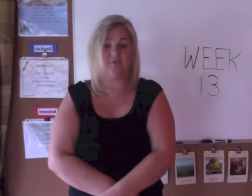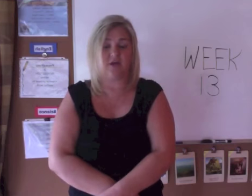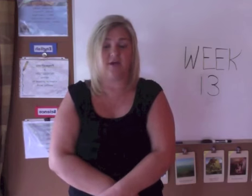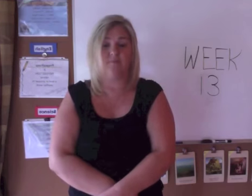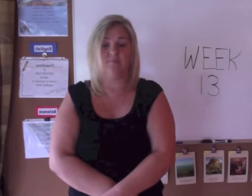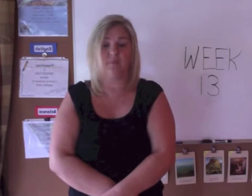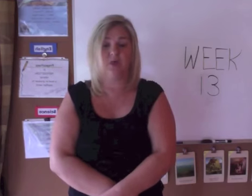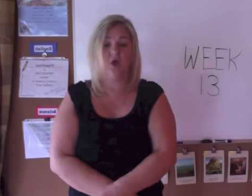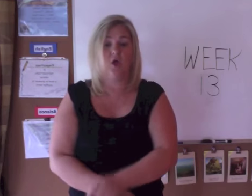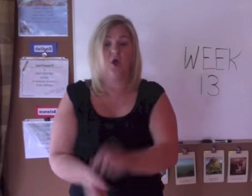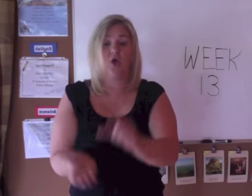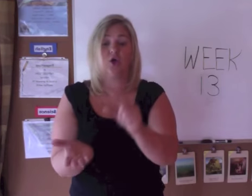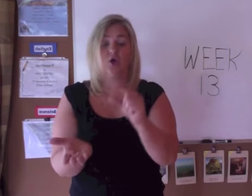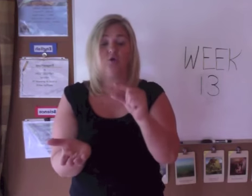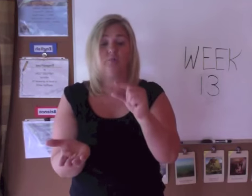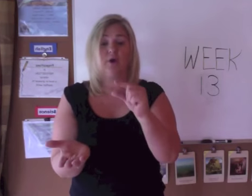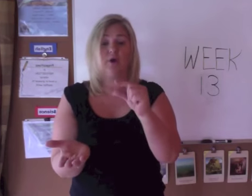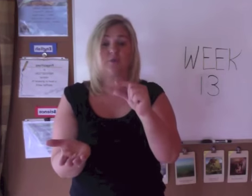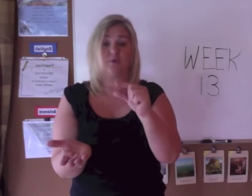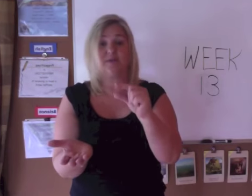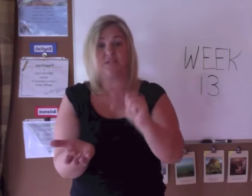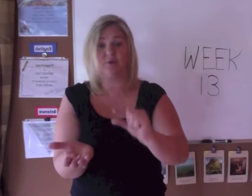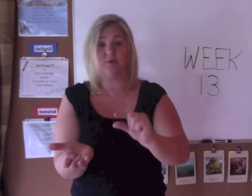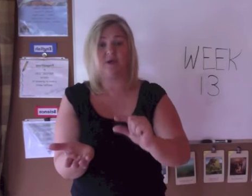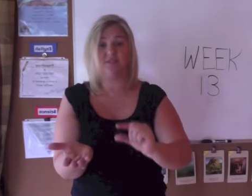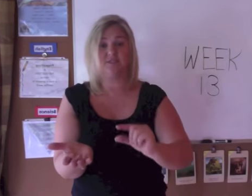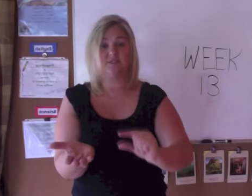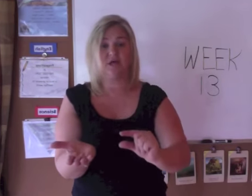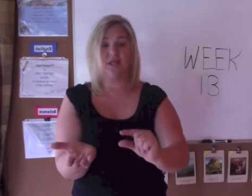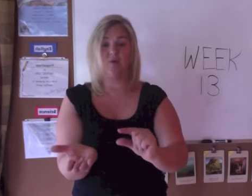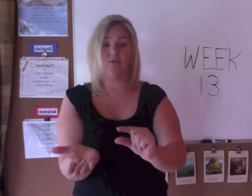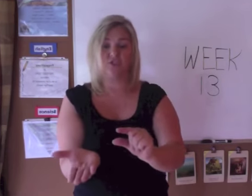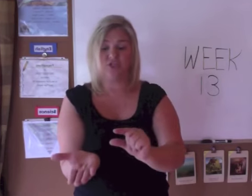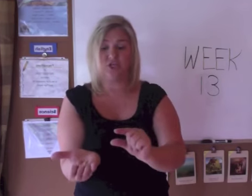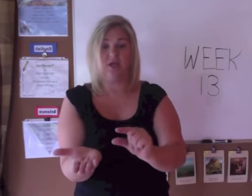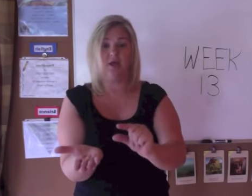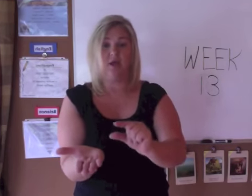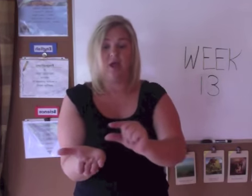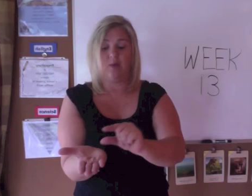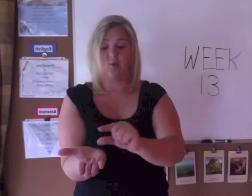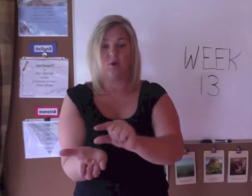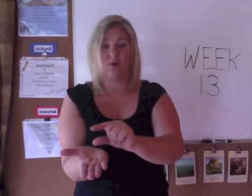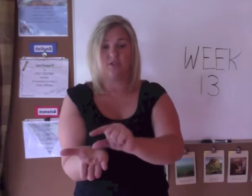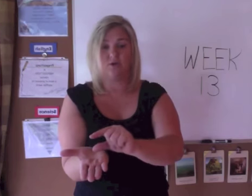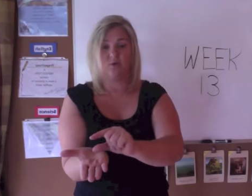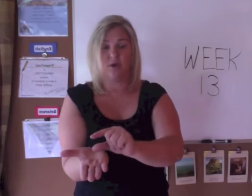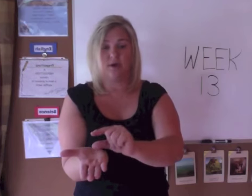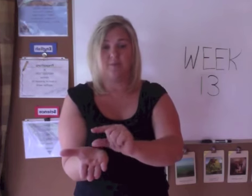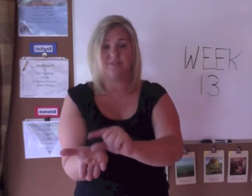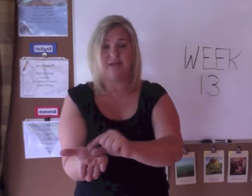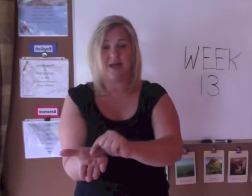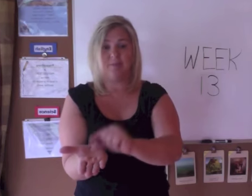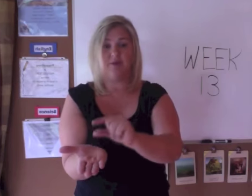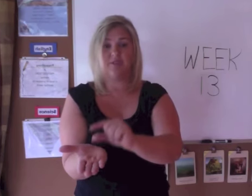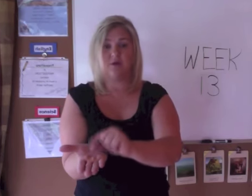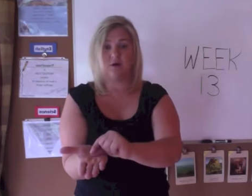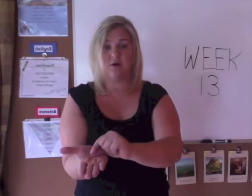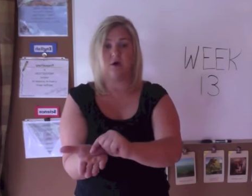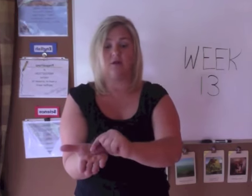Africa. Gutenberg's printing press. It's a sign language G, and we're going to tap it on our